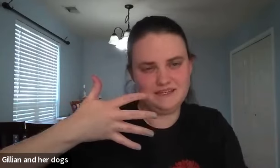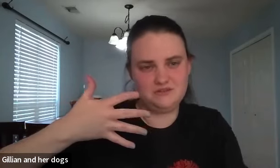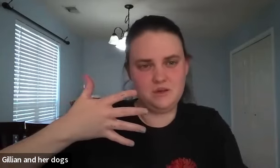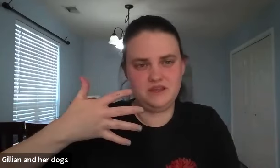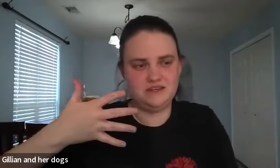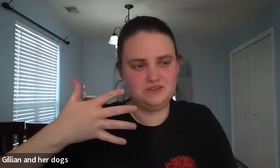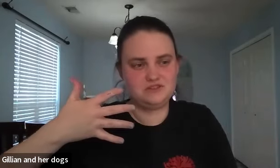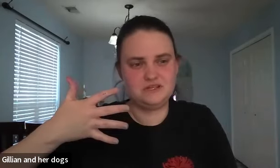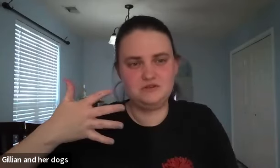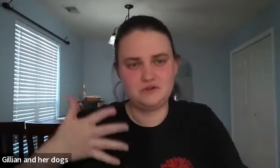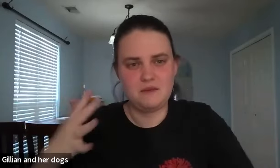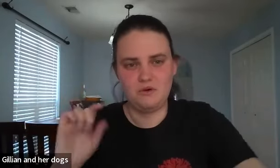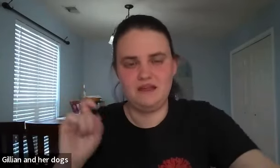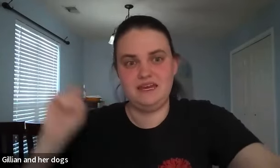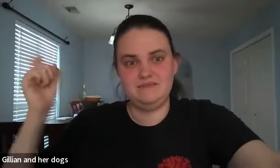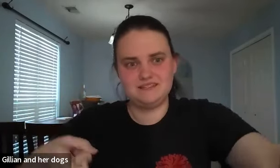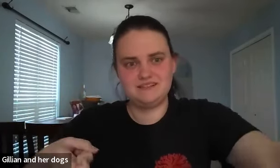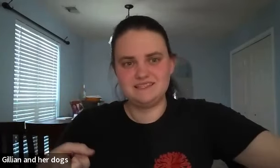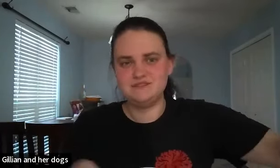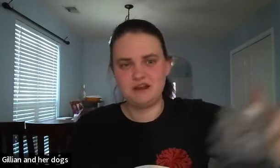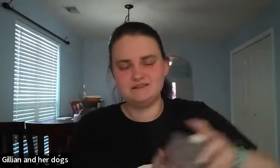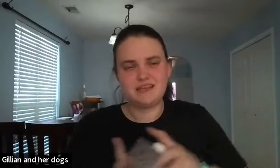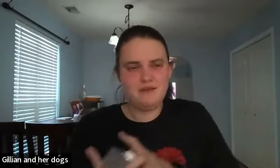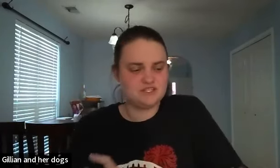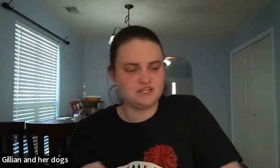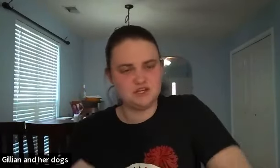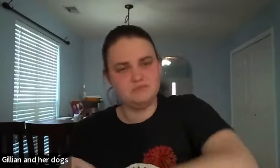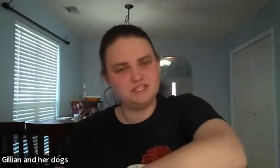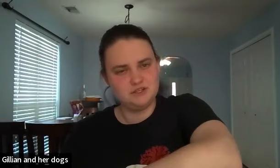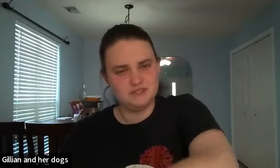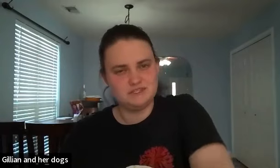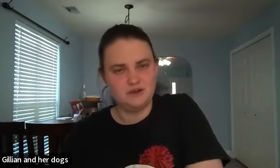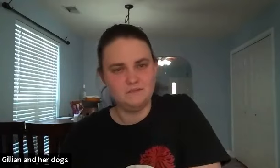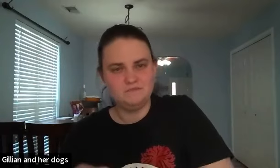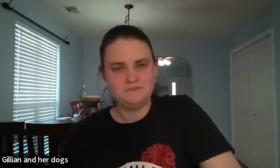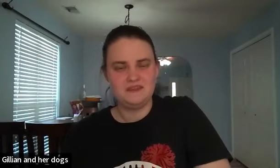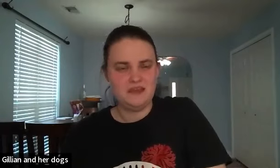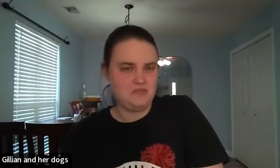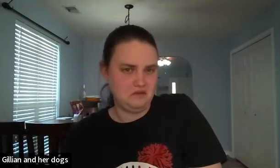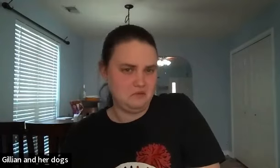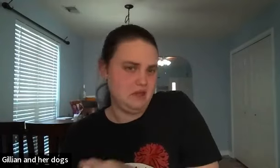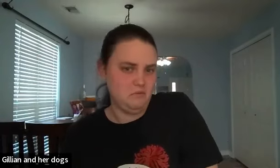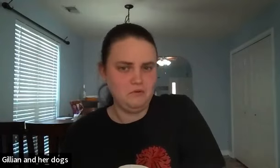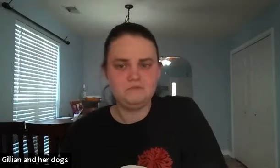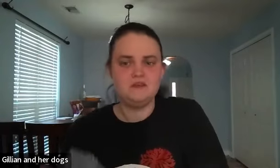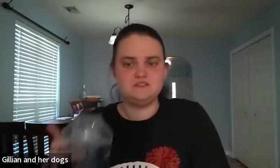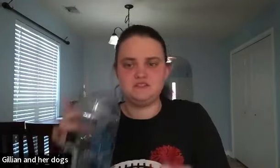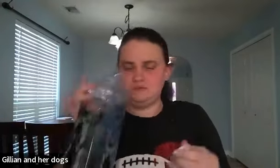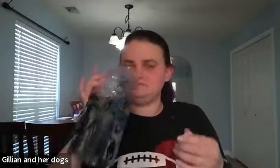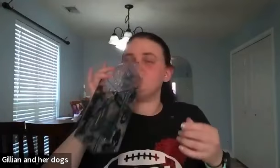too complicated. Usually you learn that more like in advanced classes, but I was like, I'm just going to jump in and show this to y'all. I think it would be helpful. So.